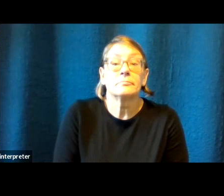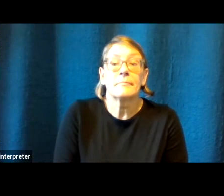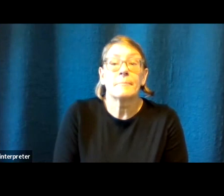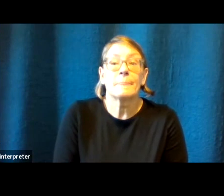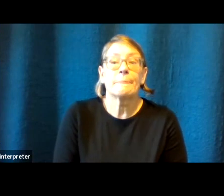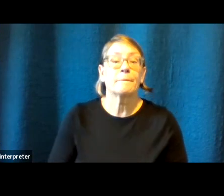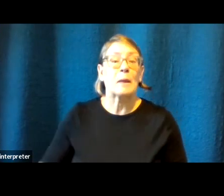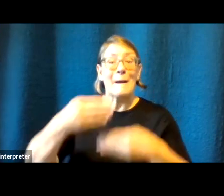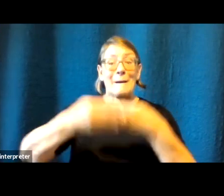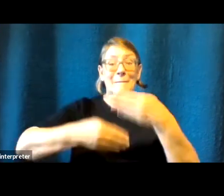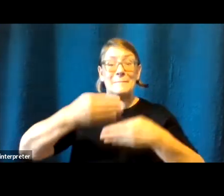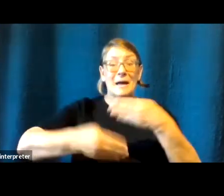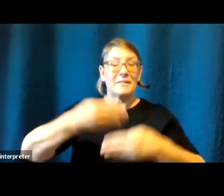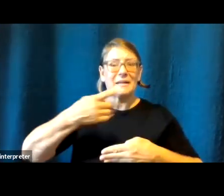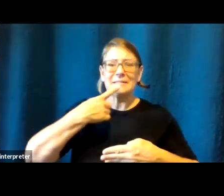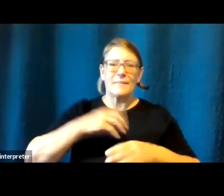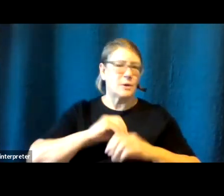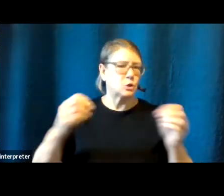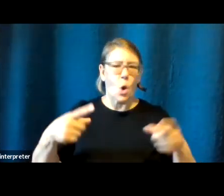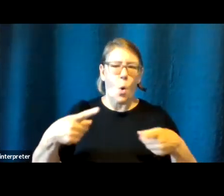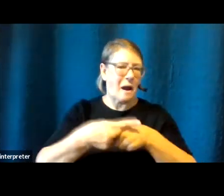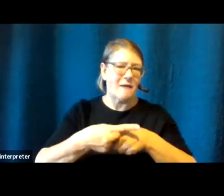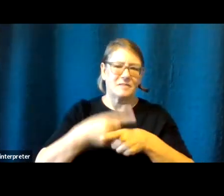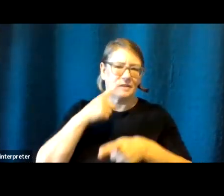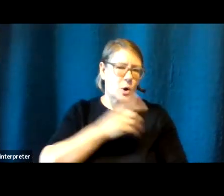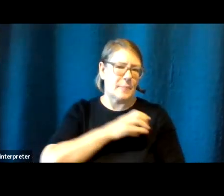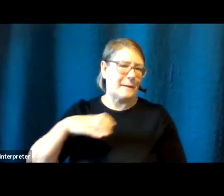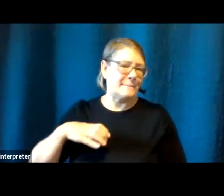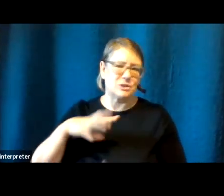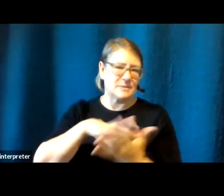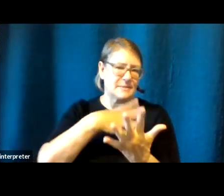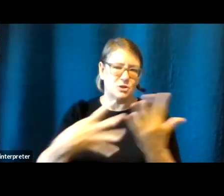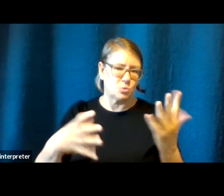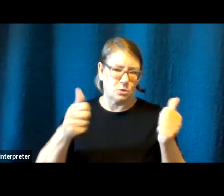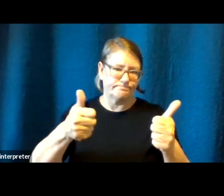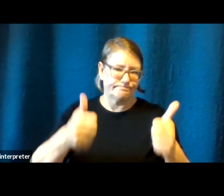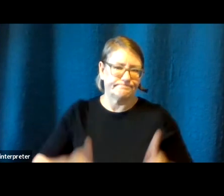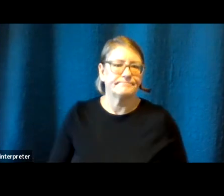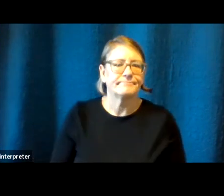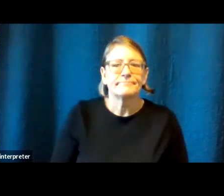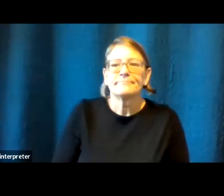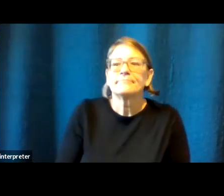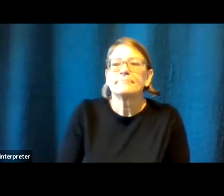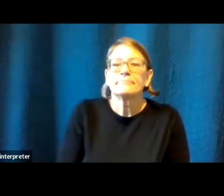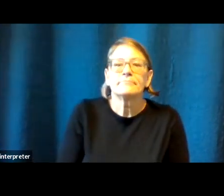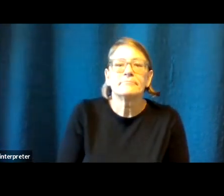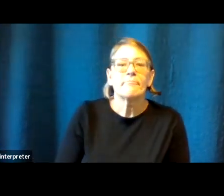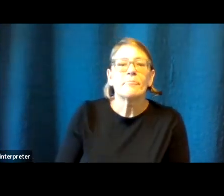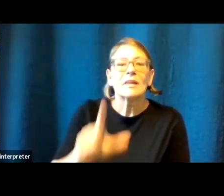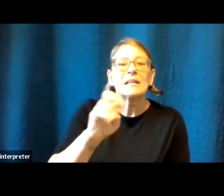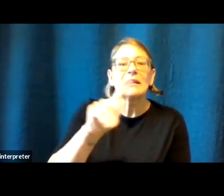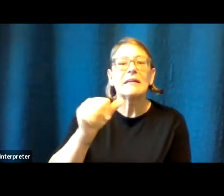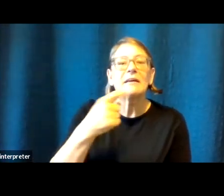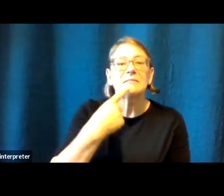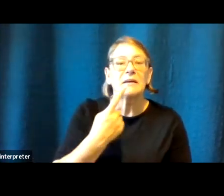Just so you know, there are no conflicts so far in our scheduling system. Oh, that worked. All right, Leela says it works